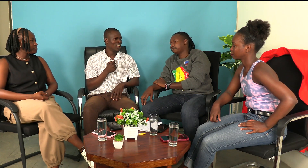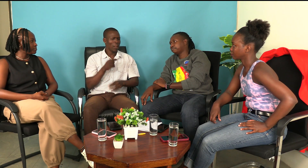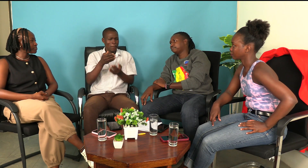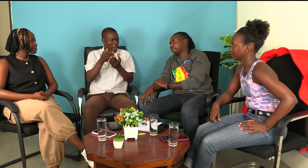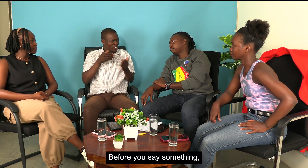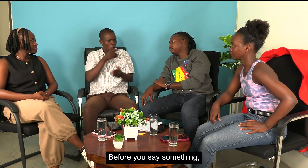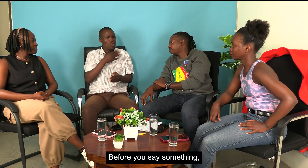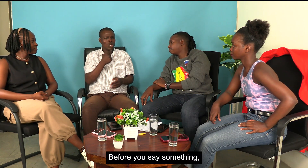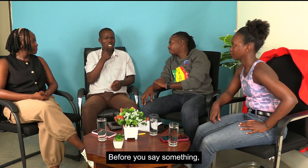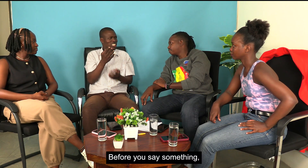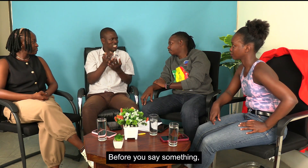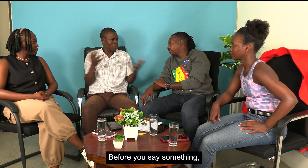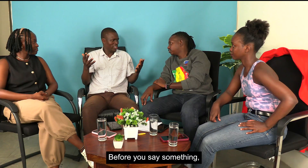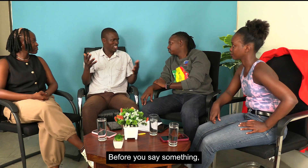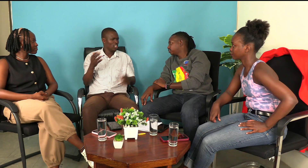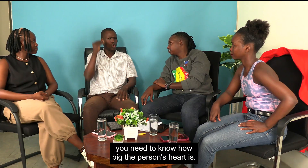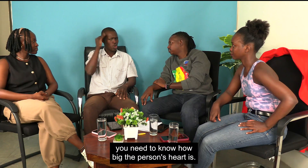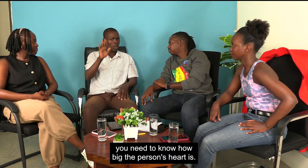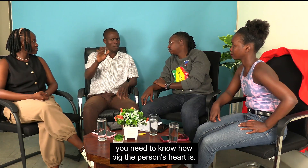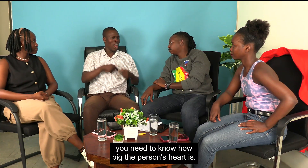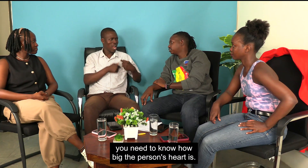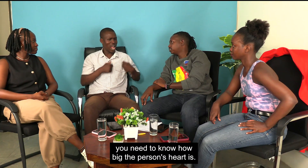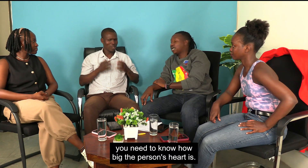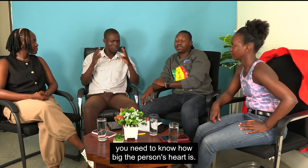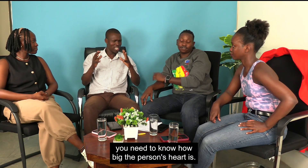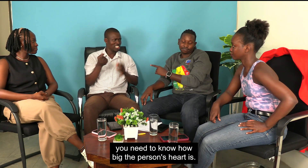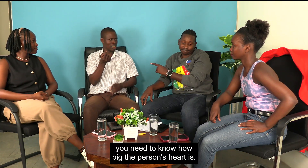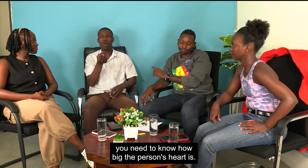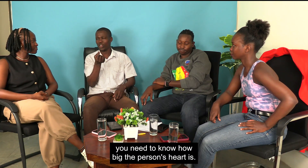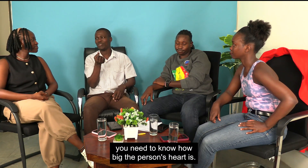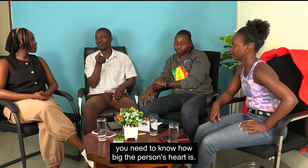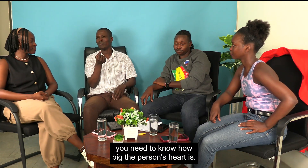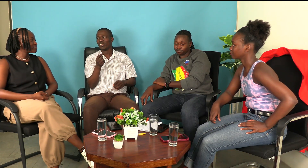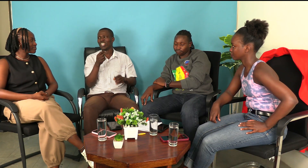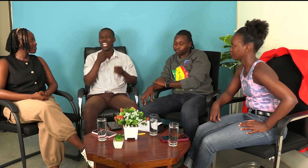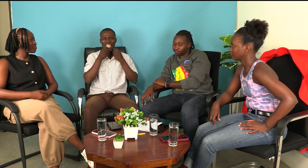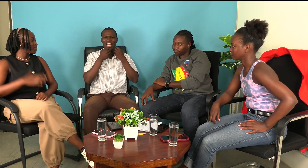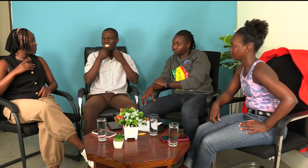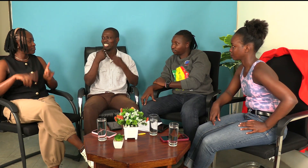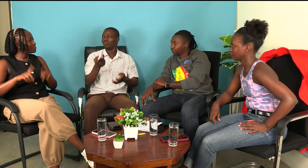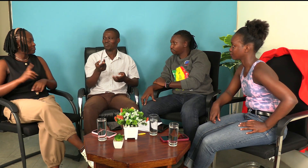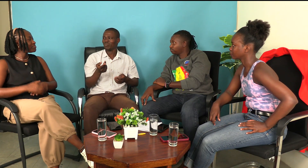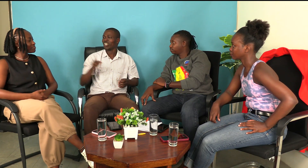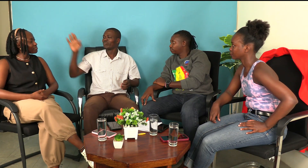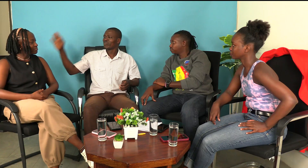other. Before you tell me something, in your heart, in your mind, I know it's I big, get